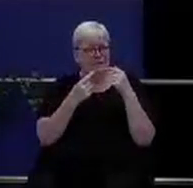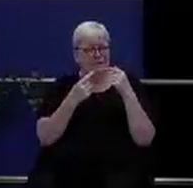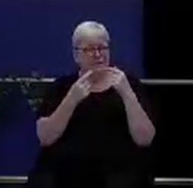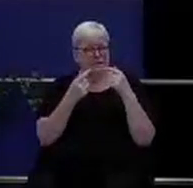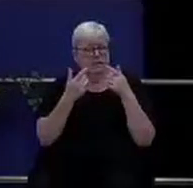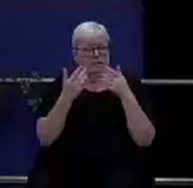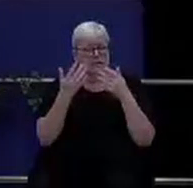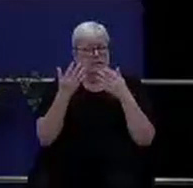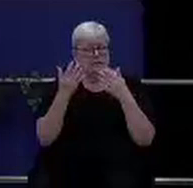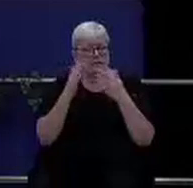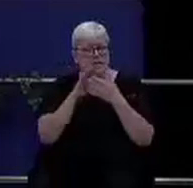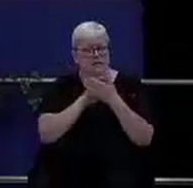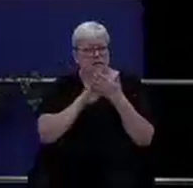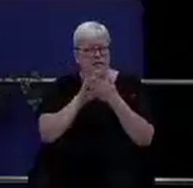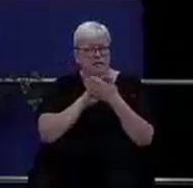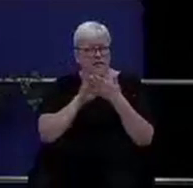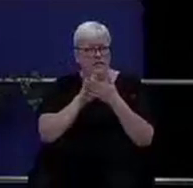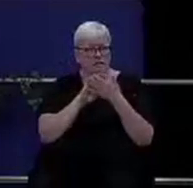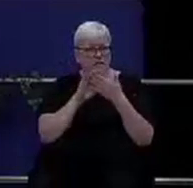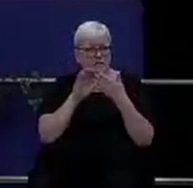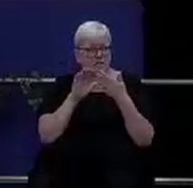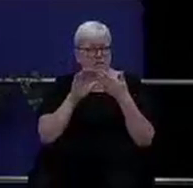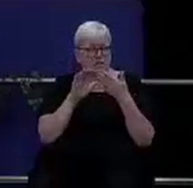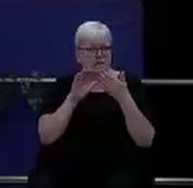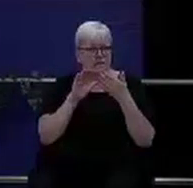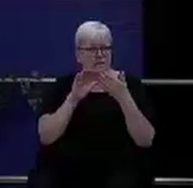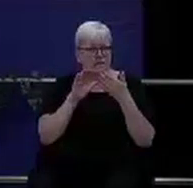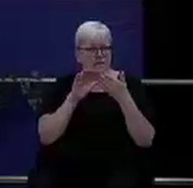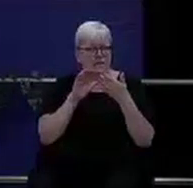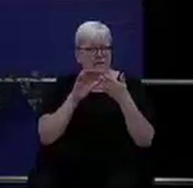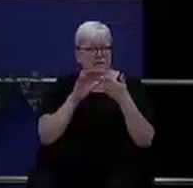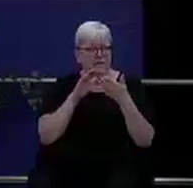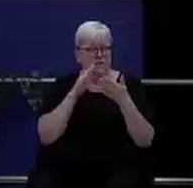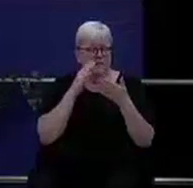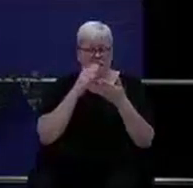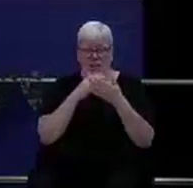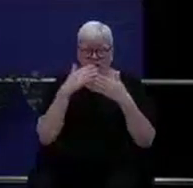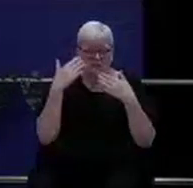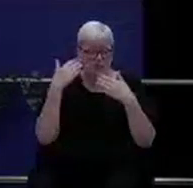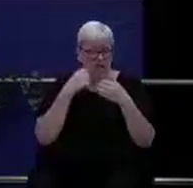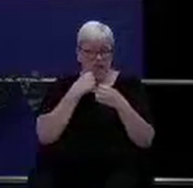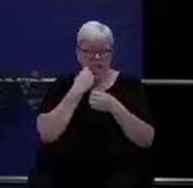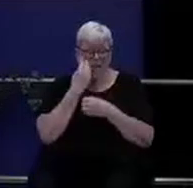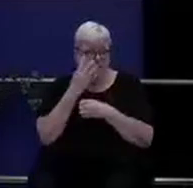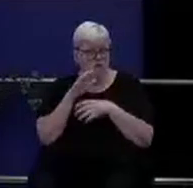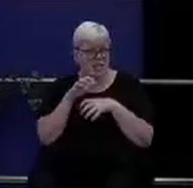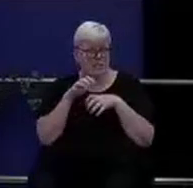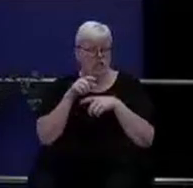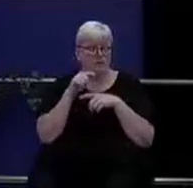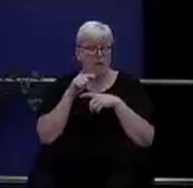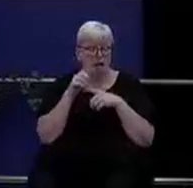And I mean, you know, not just with corvids, with all, every species that, you know, that I deal with,